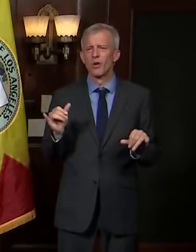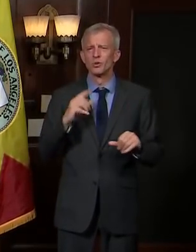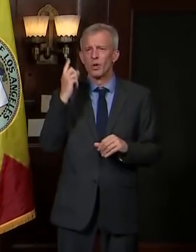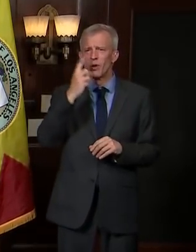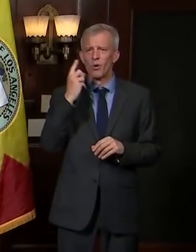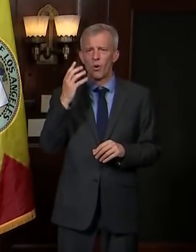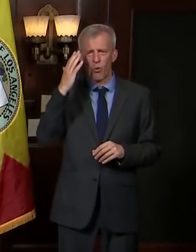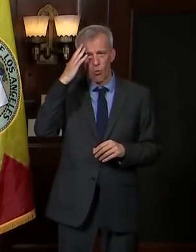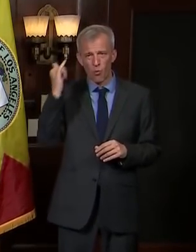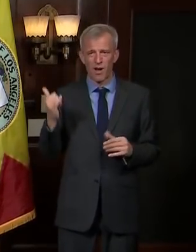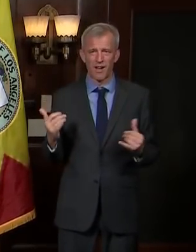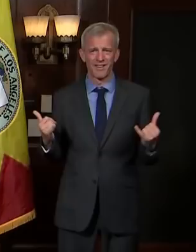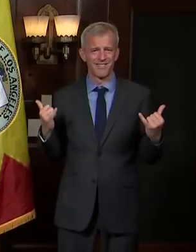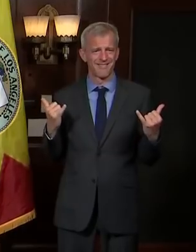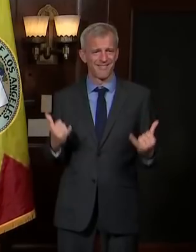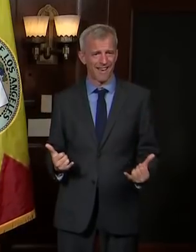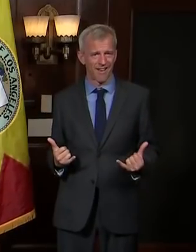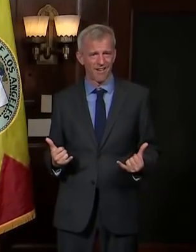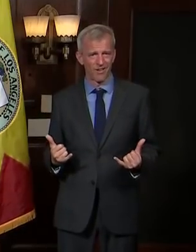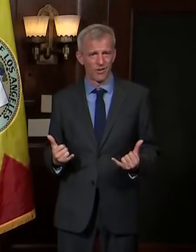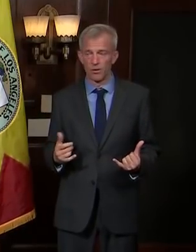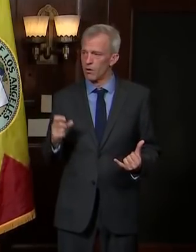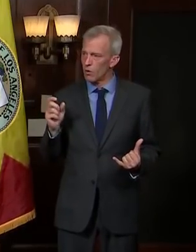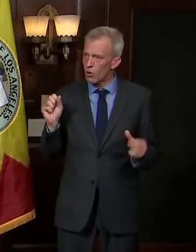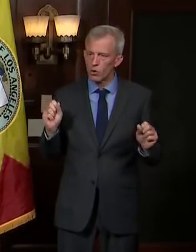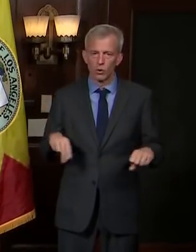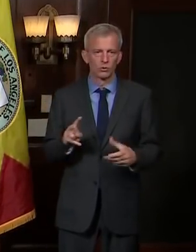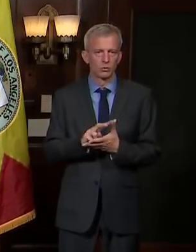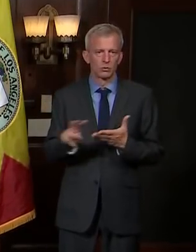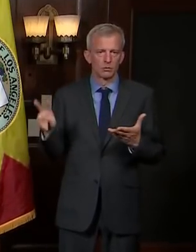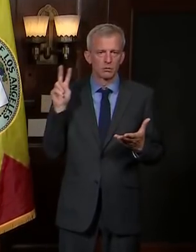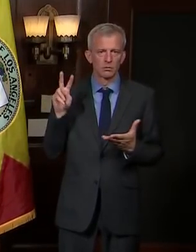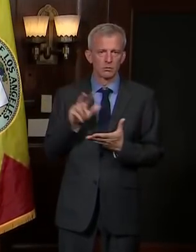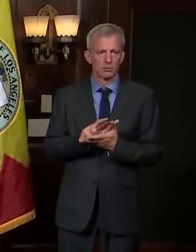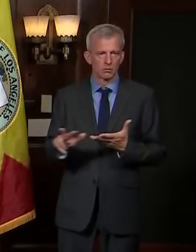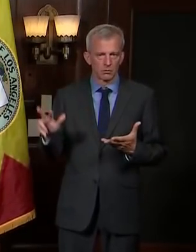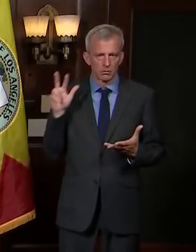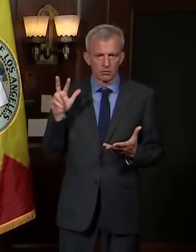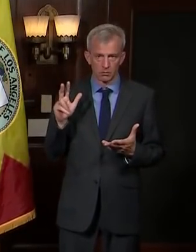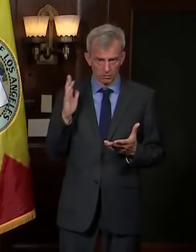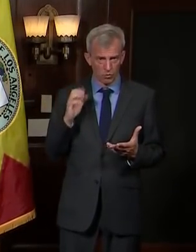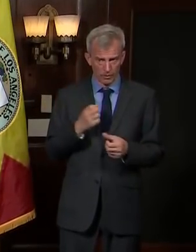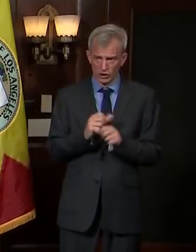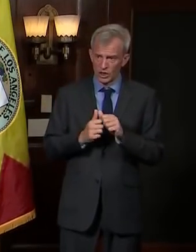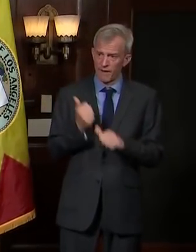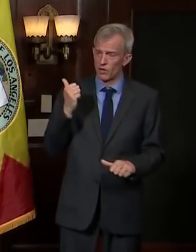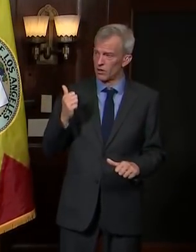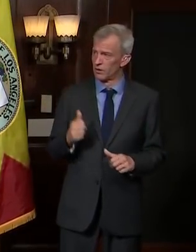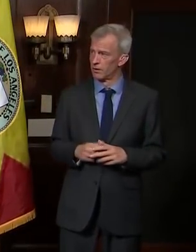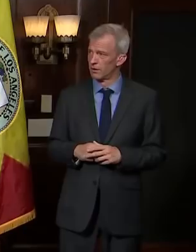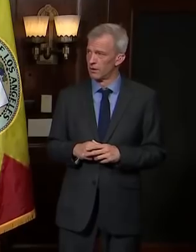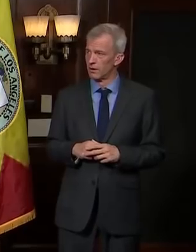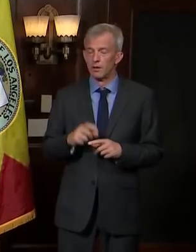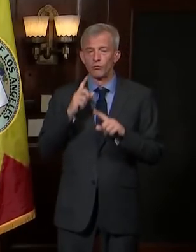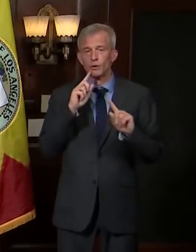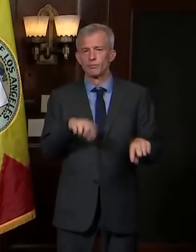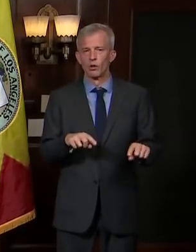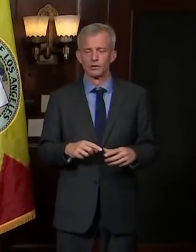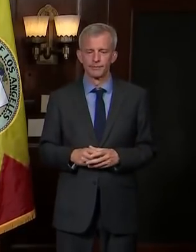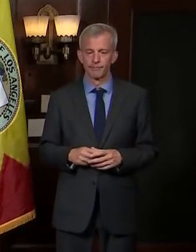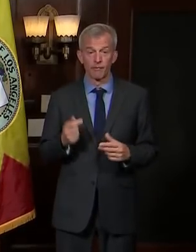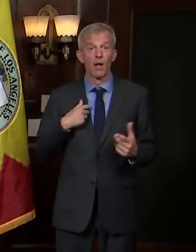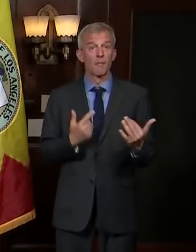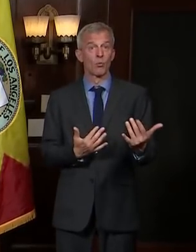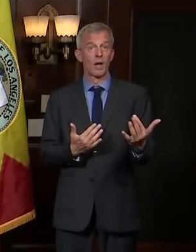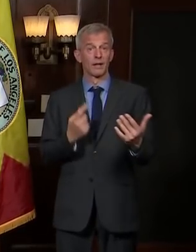why now, when we could have maybe done this 2-3 weeks ago, would that have been safer? I've been waiting for the advice, and